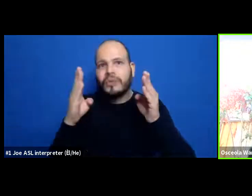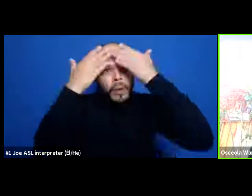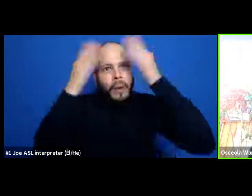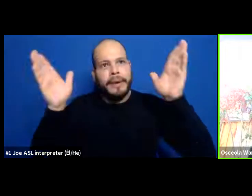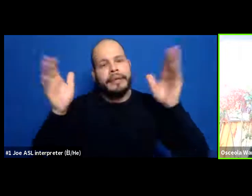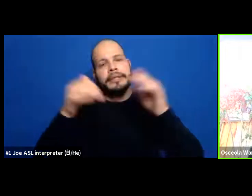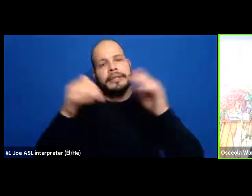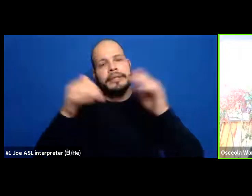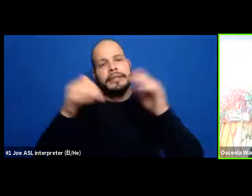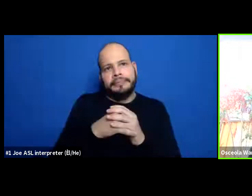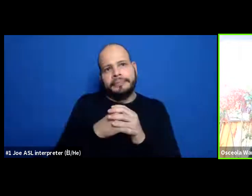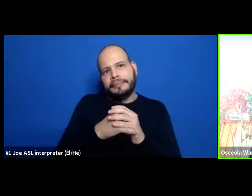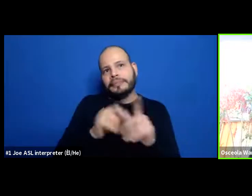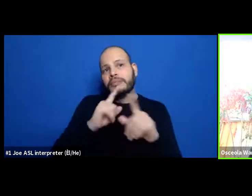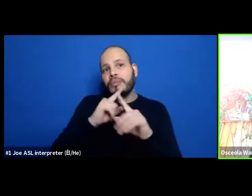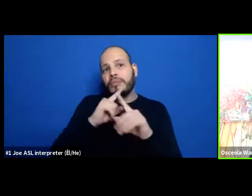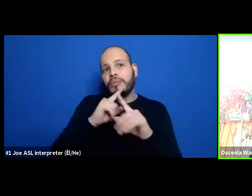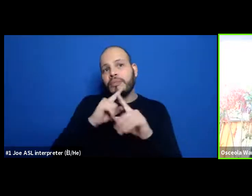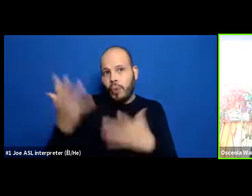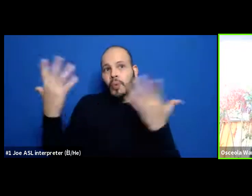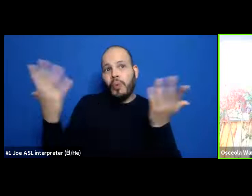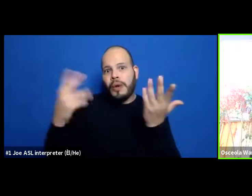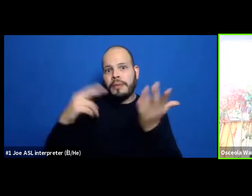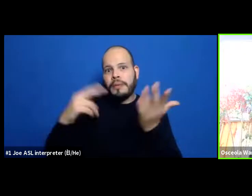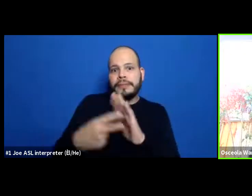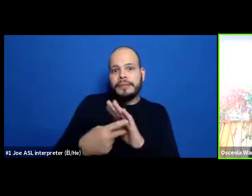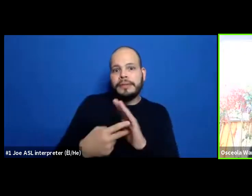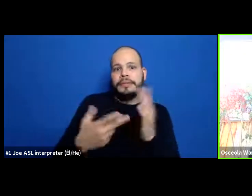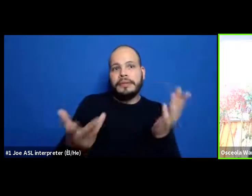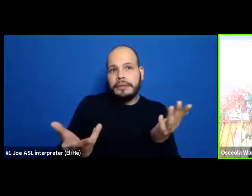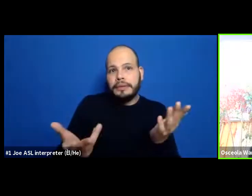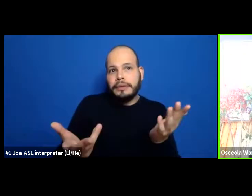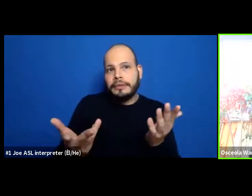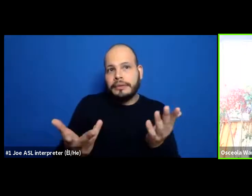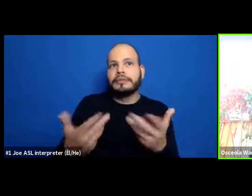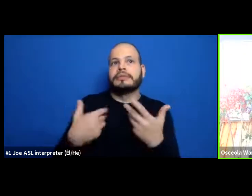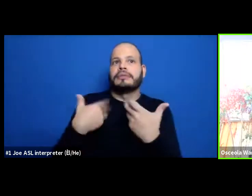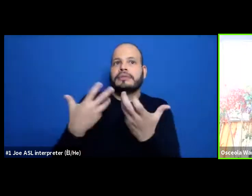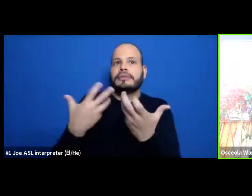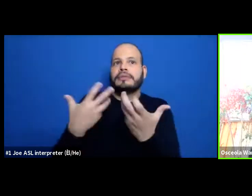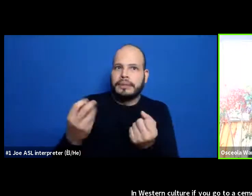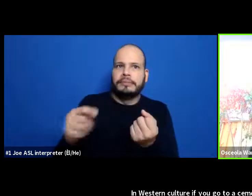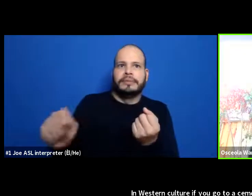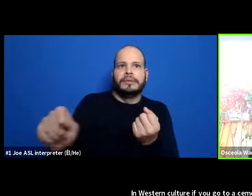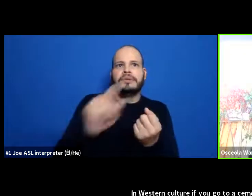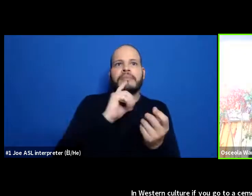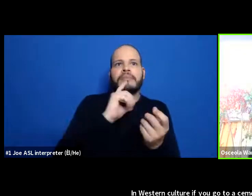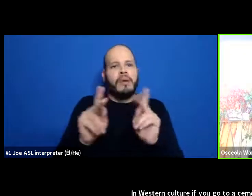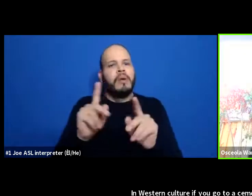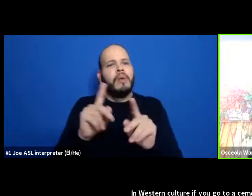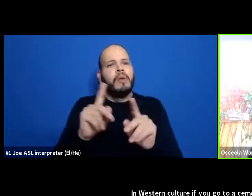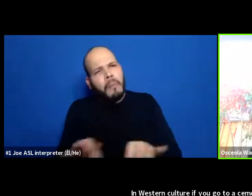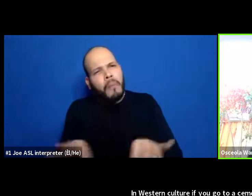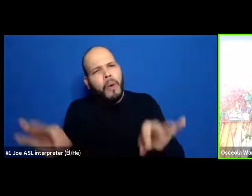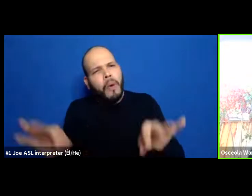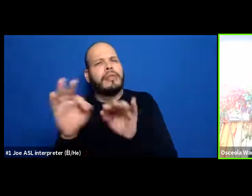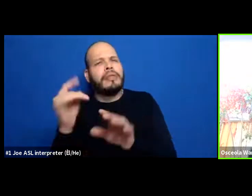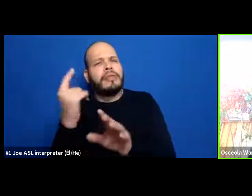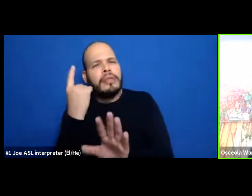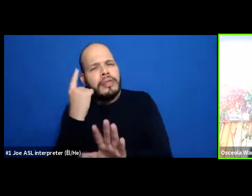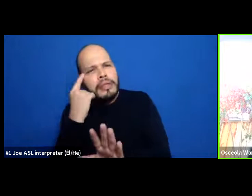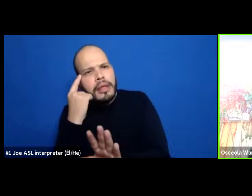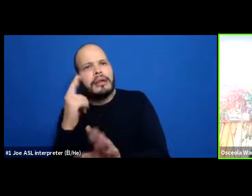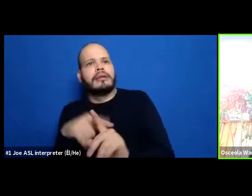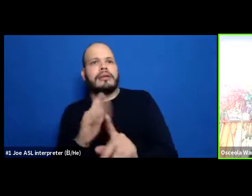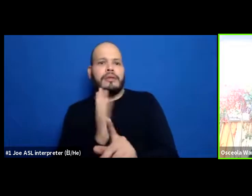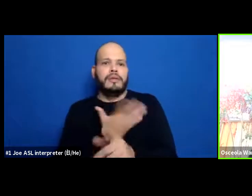by extremely low self-esteem, because we live in such a racist, heteropatriarchal, sexist society that